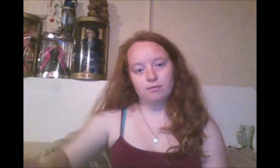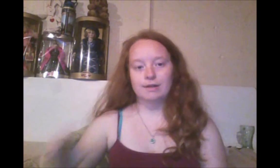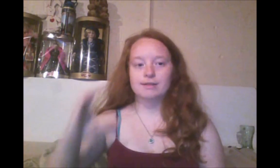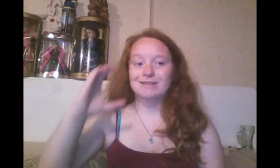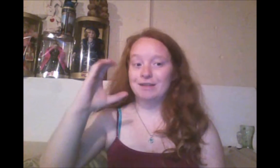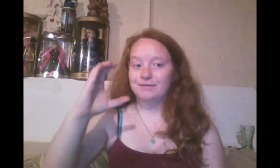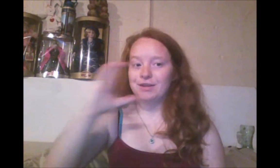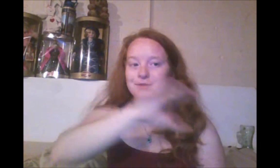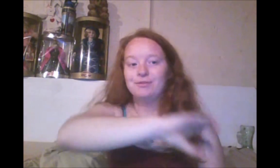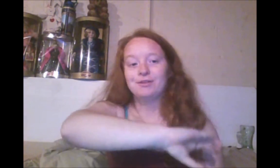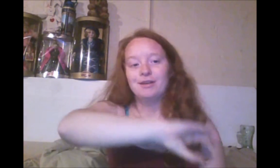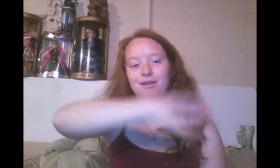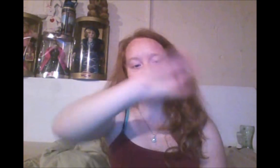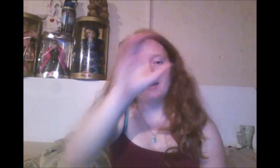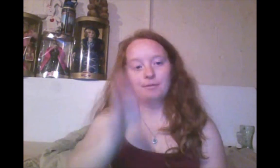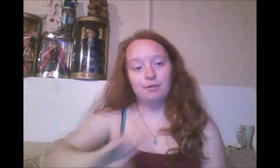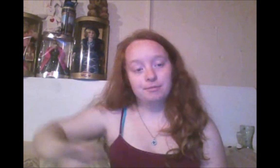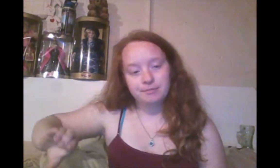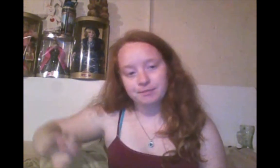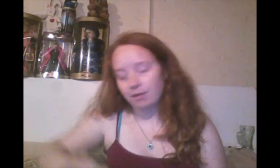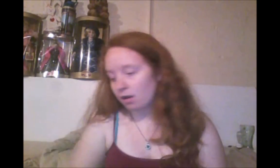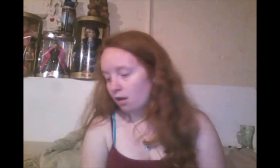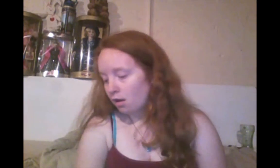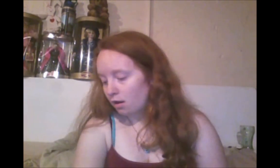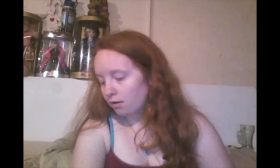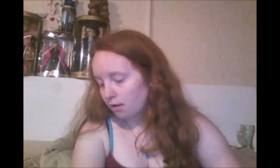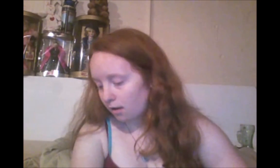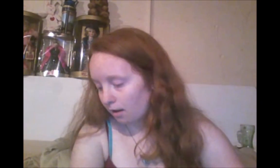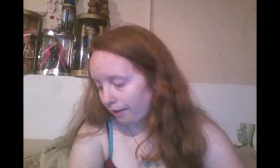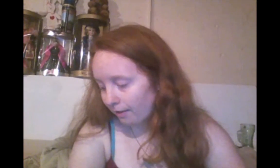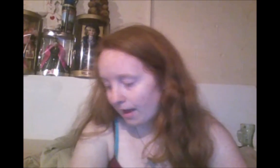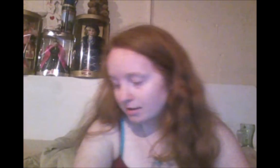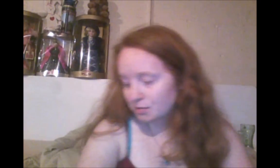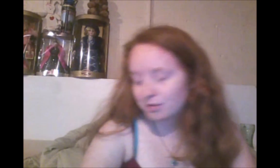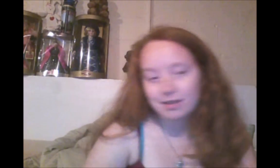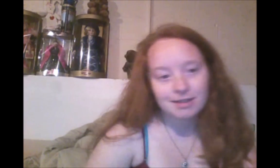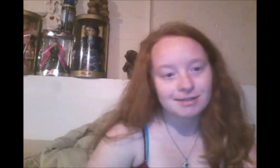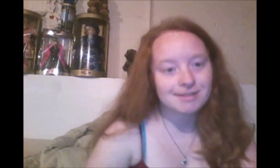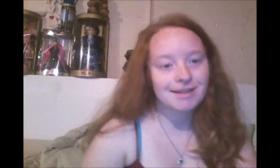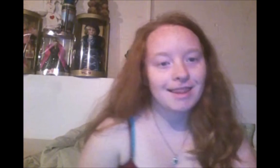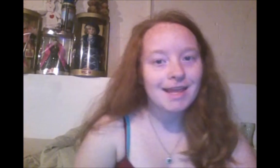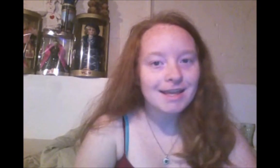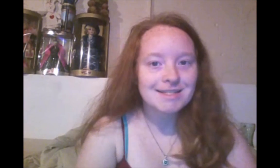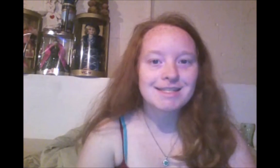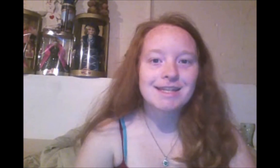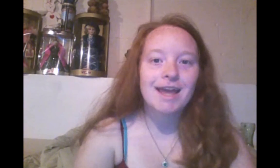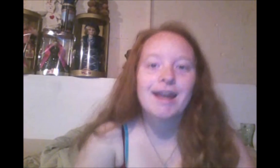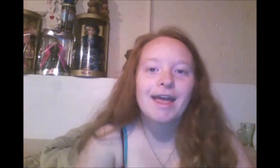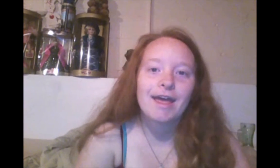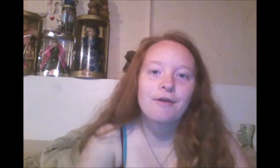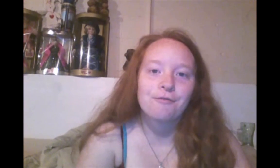C for camel. Camel. Okay, last one. This is the last sign I have for